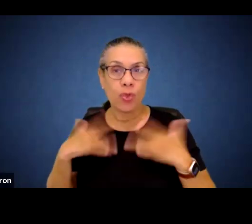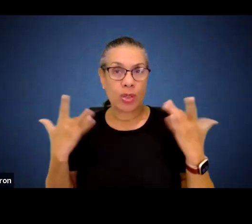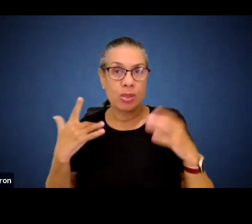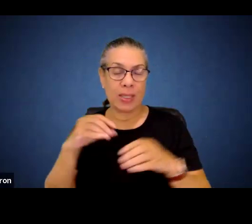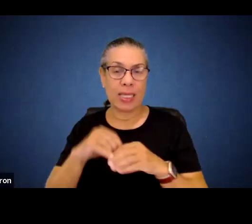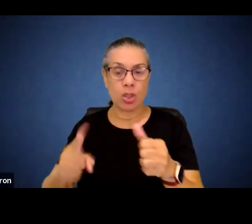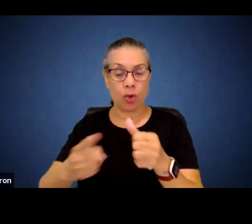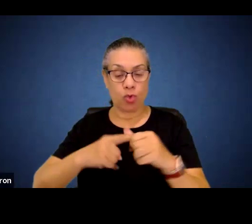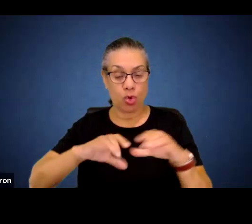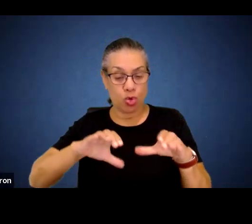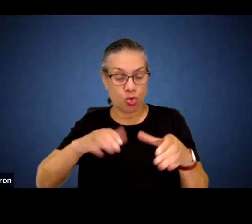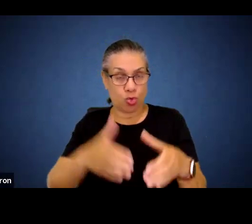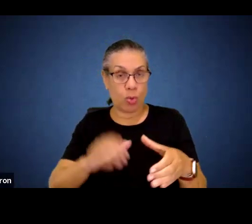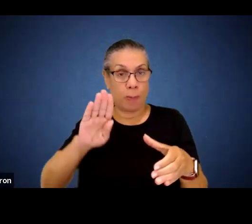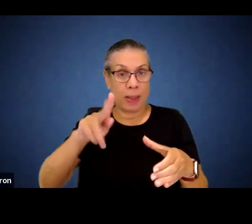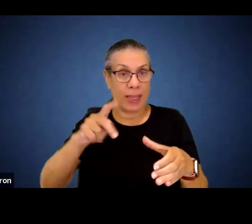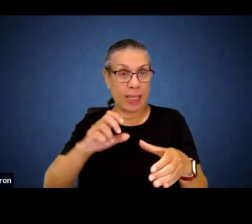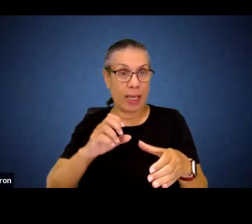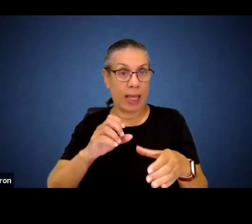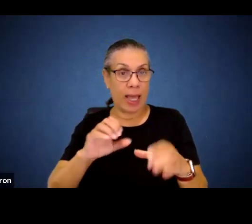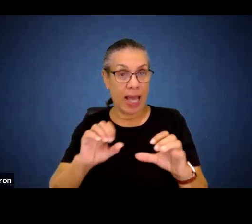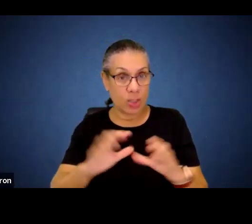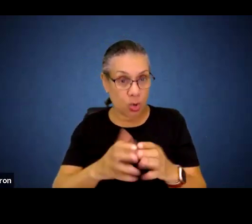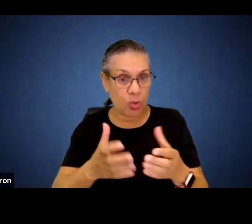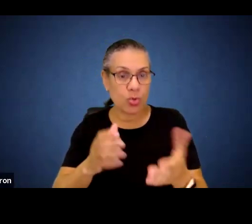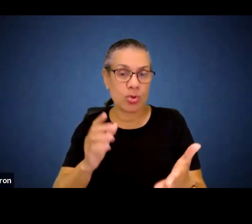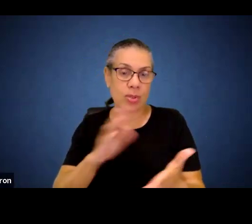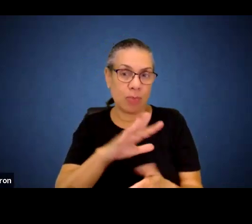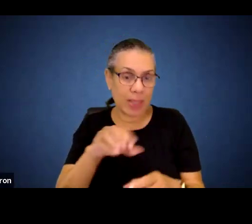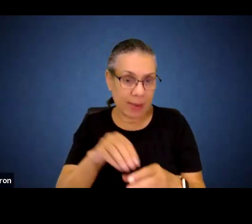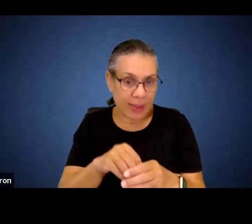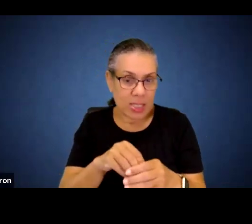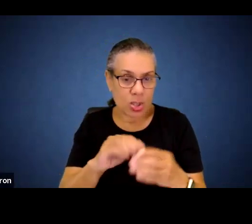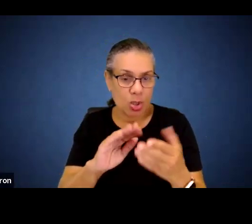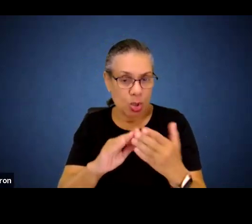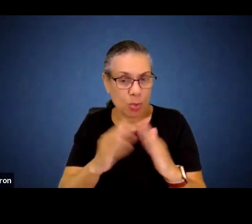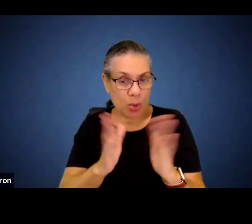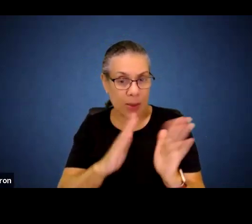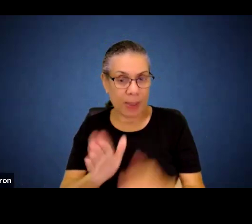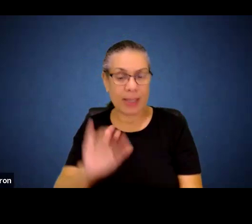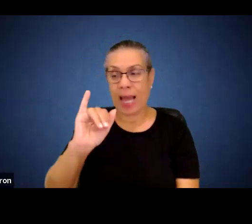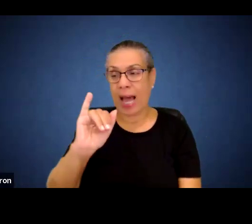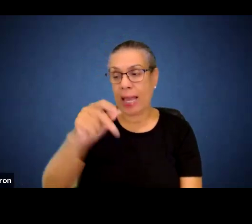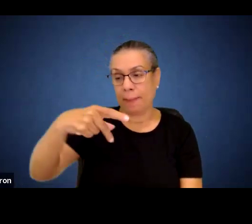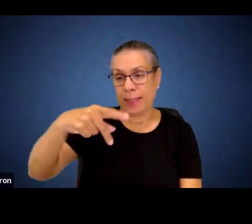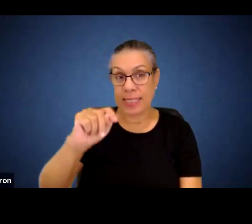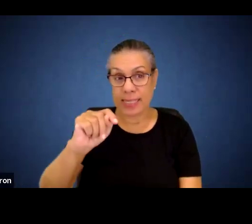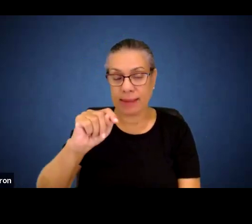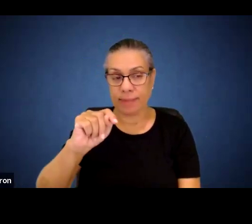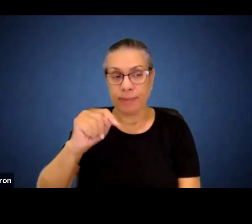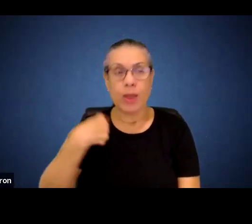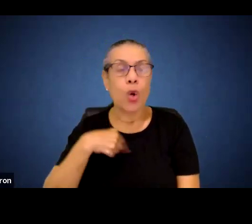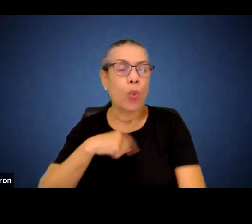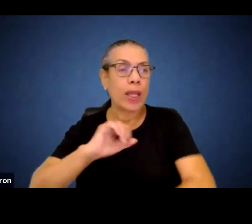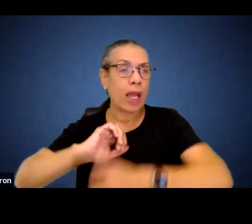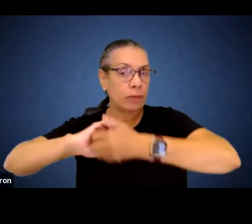first cohort of BPS schools to go through the IPT process, our inclusion planning process. We have collaborated